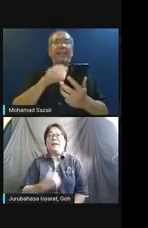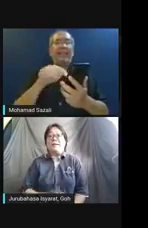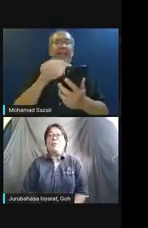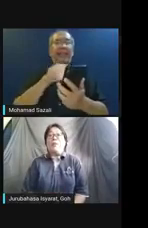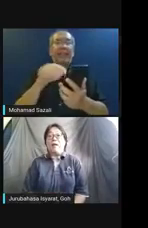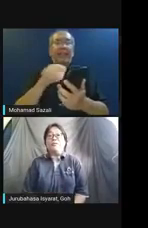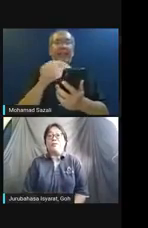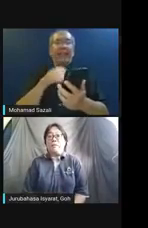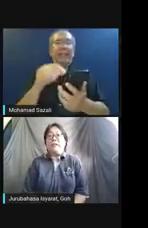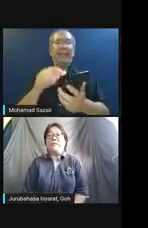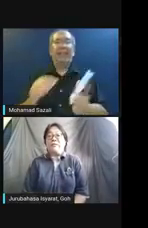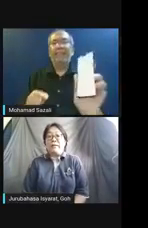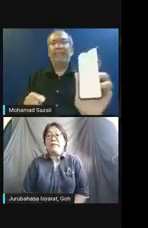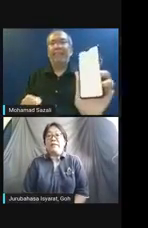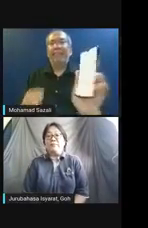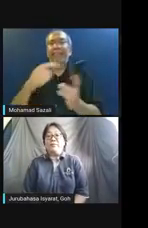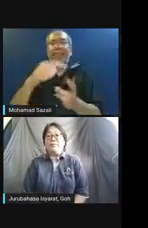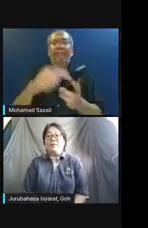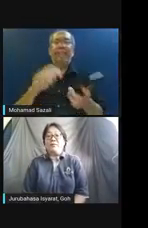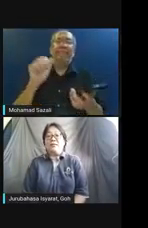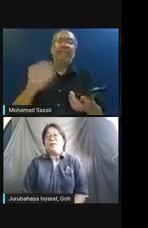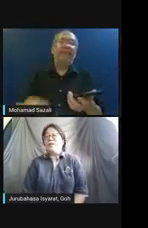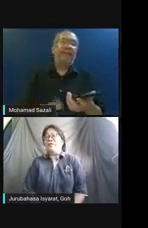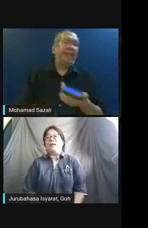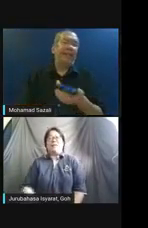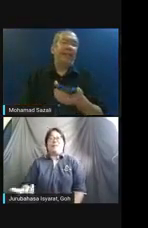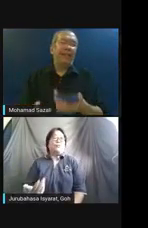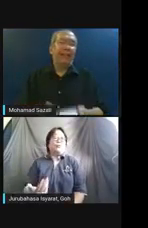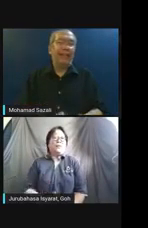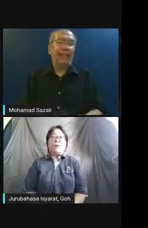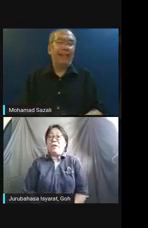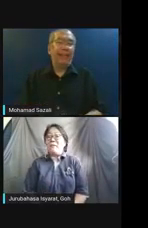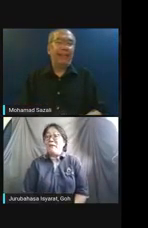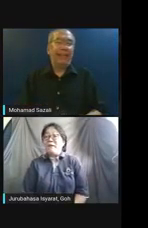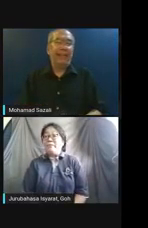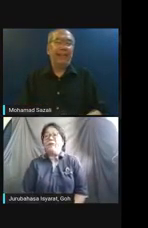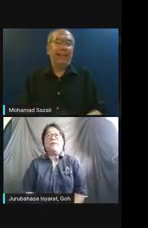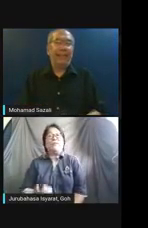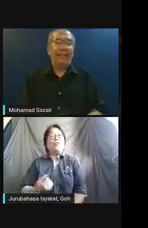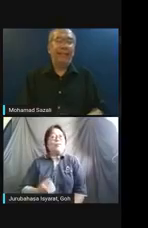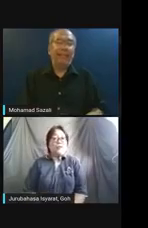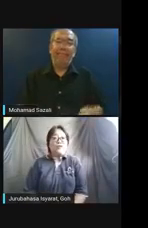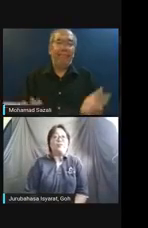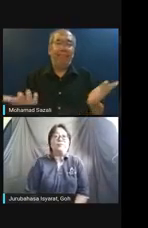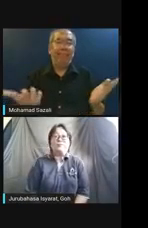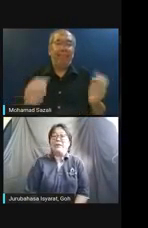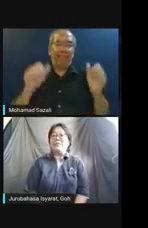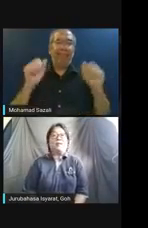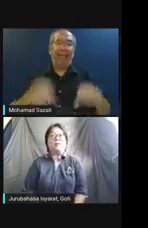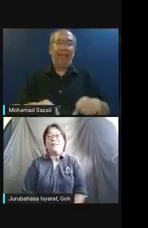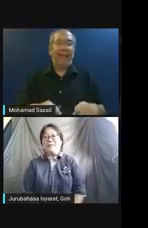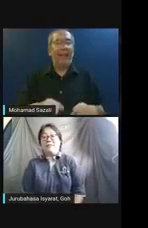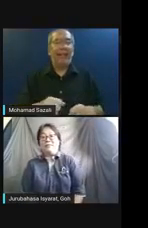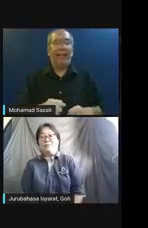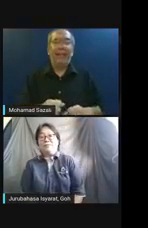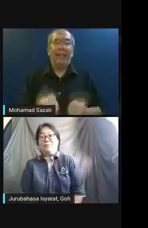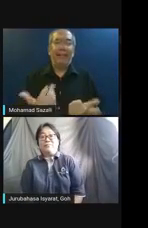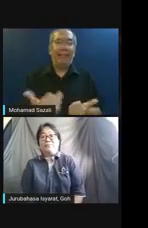they want to communicate with me. So, like I say, if you don't have pen and paper, you can use your phone. It's very